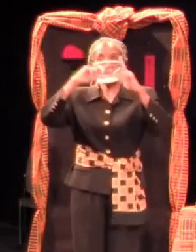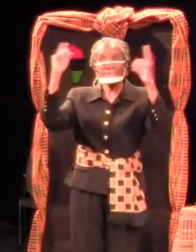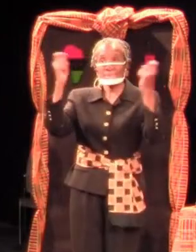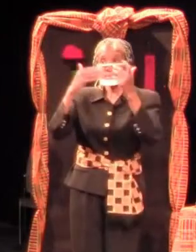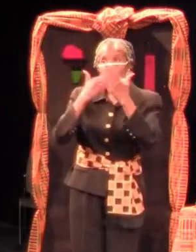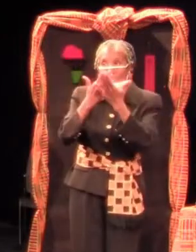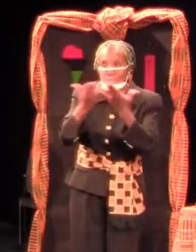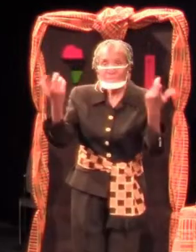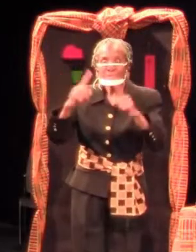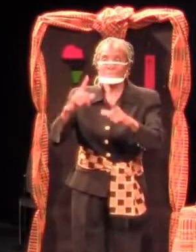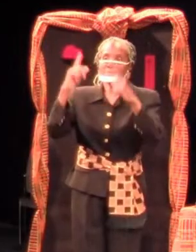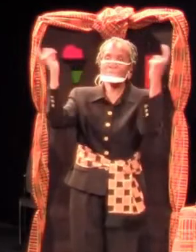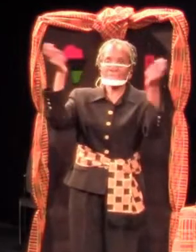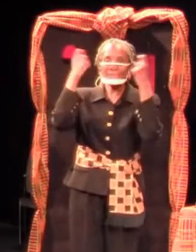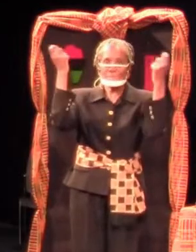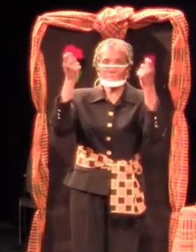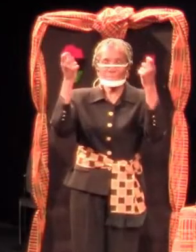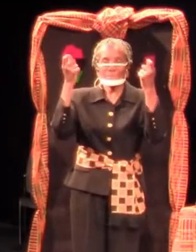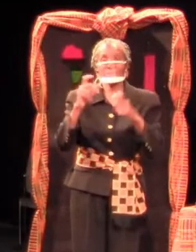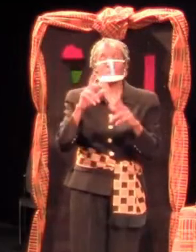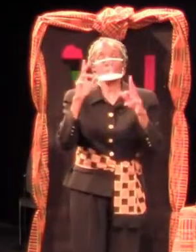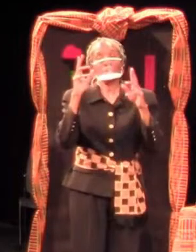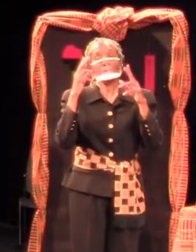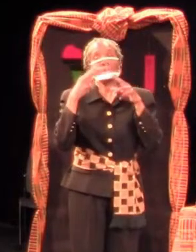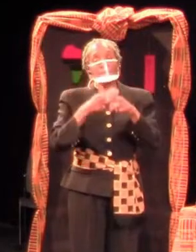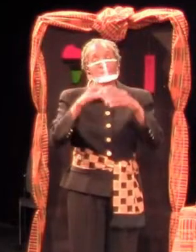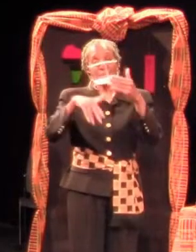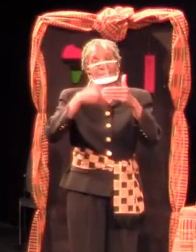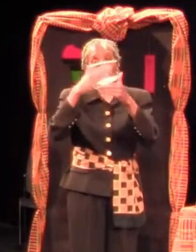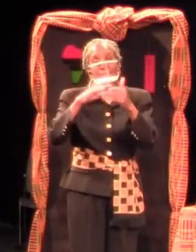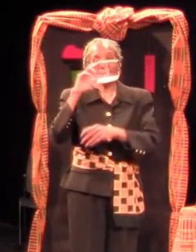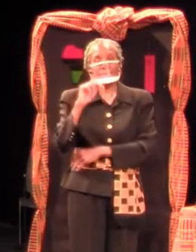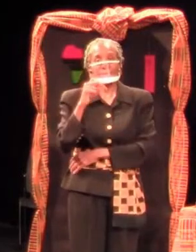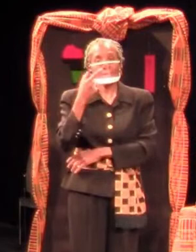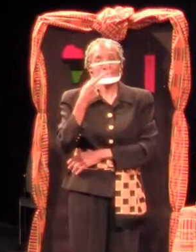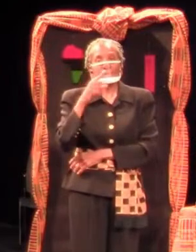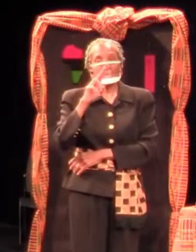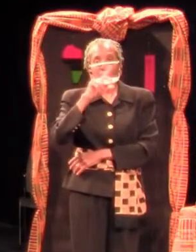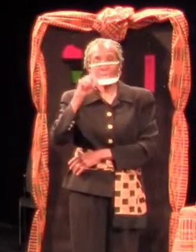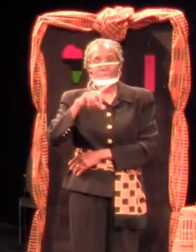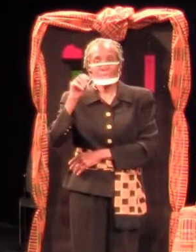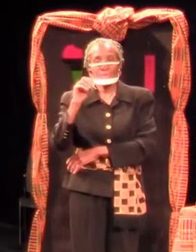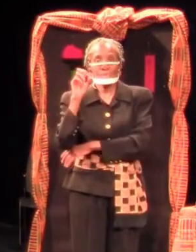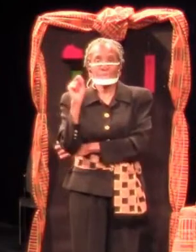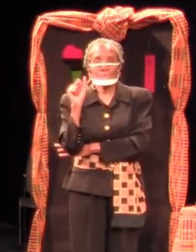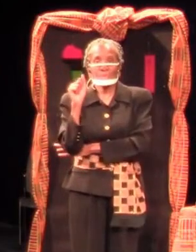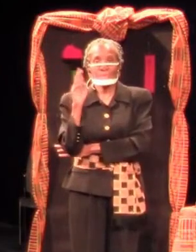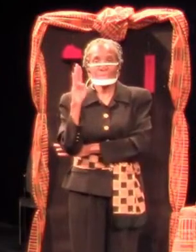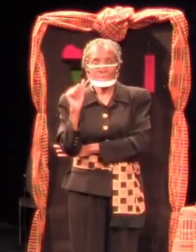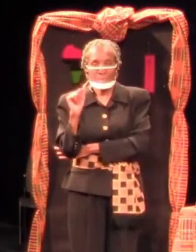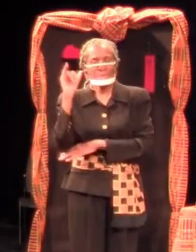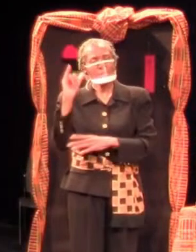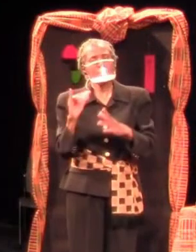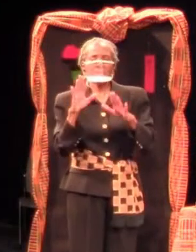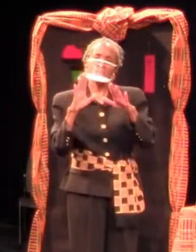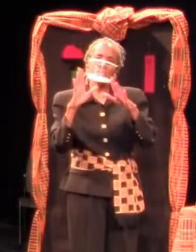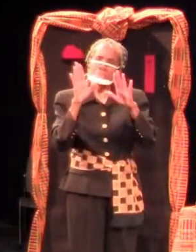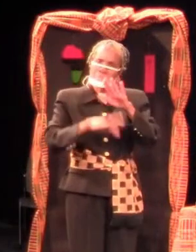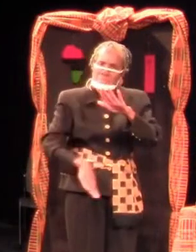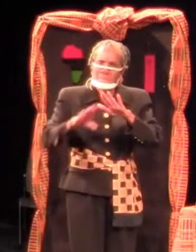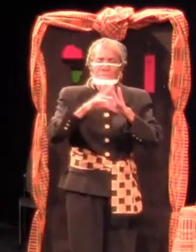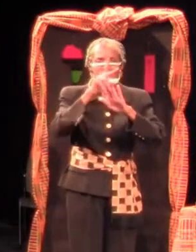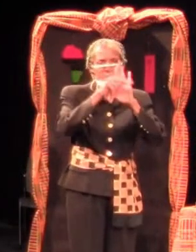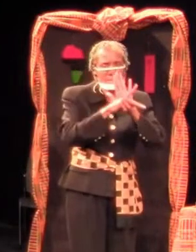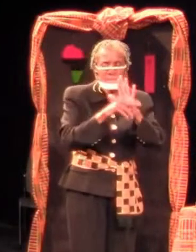The Nguzo Saba. The Nguzo Saba were projected as the moral minimum set of African values that